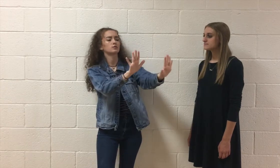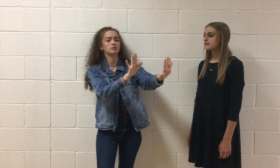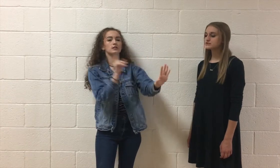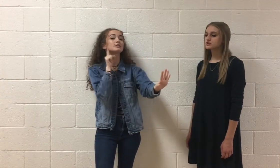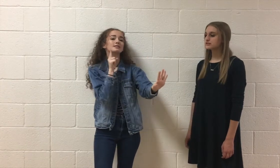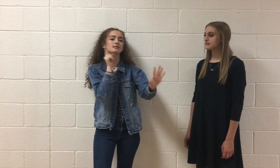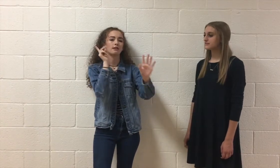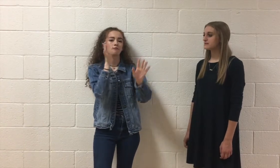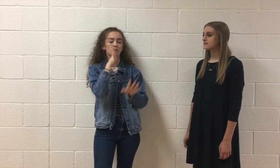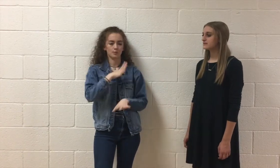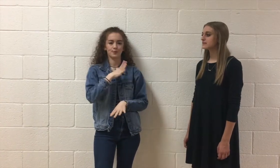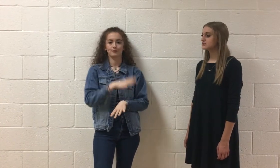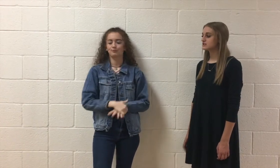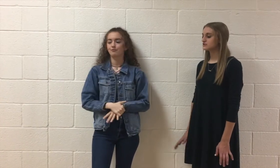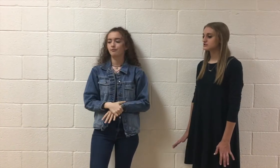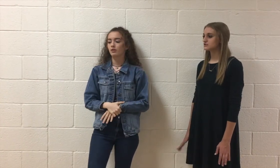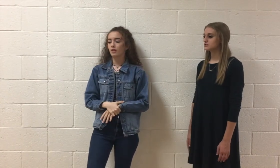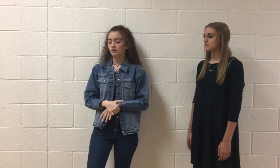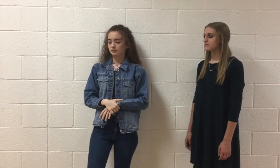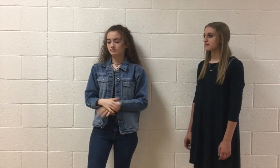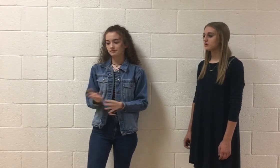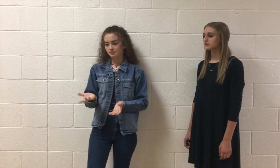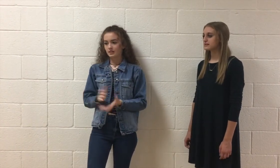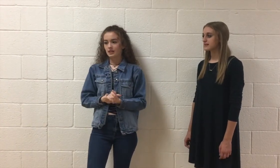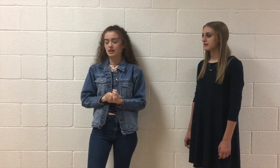and told the deaf woman that she should hold on.